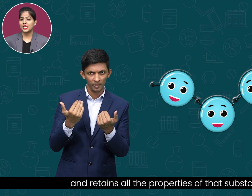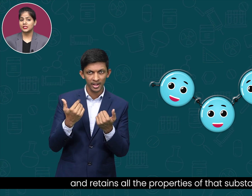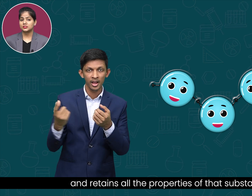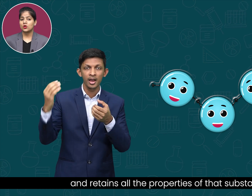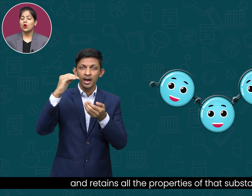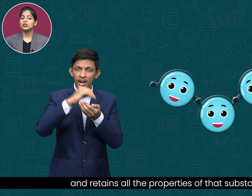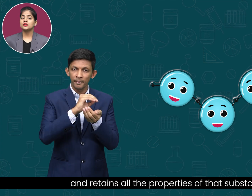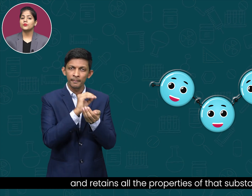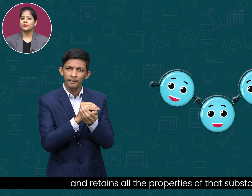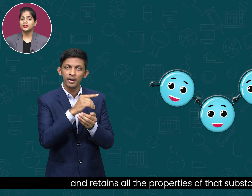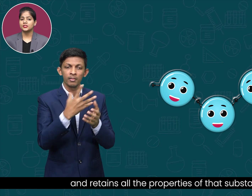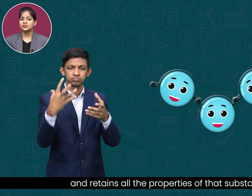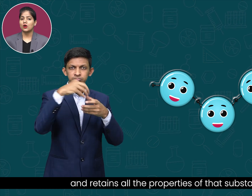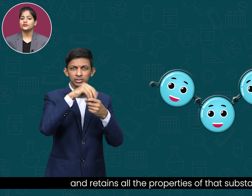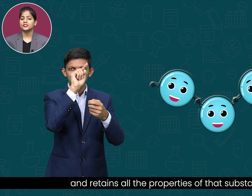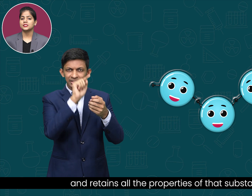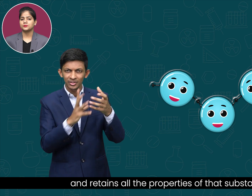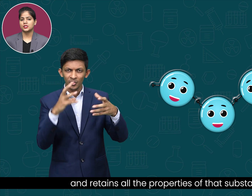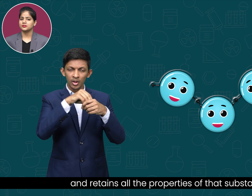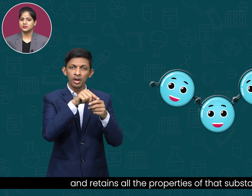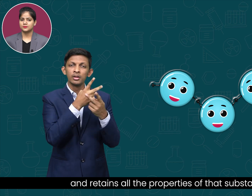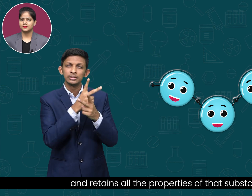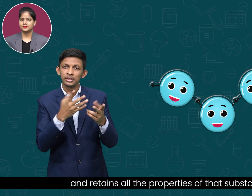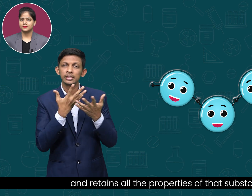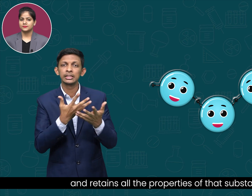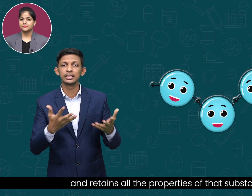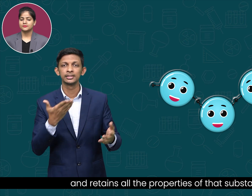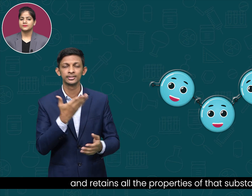and retains all the properties of that substance.